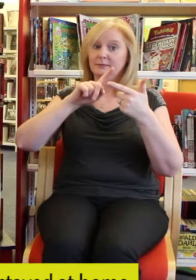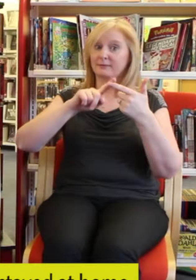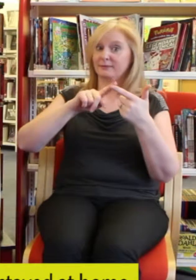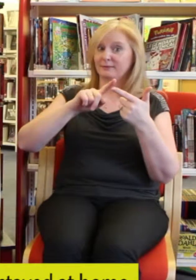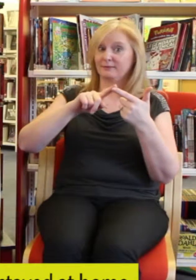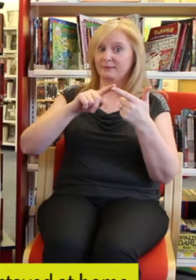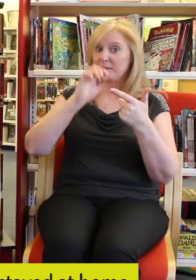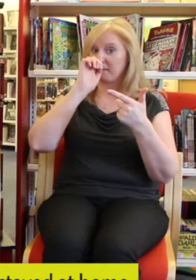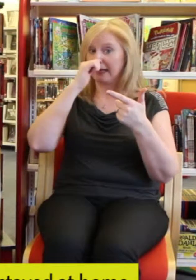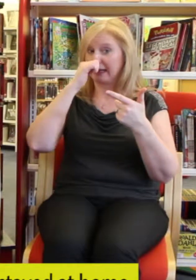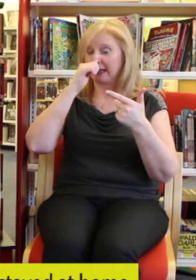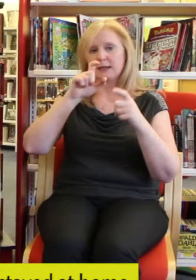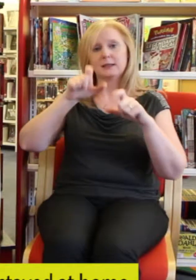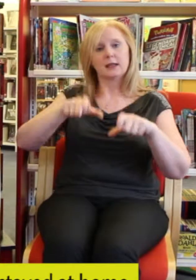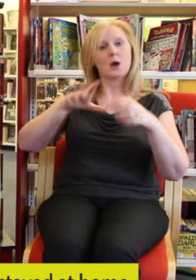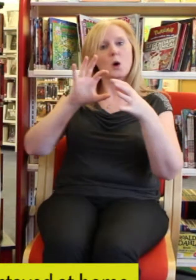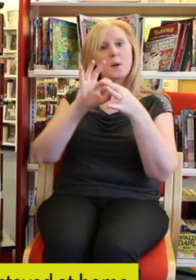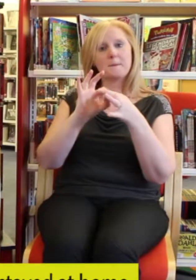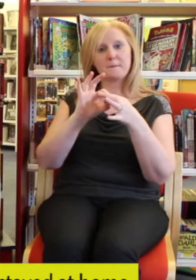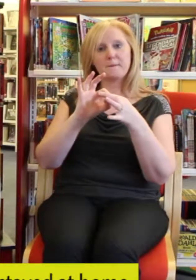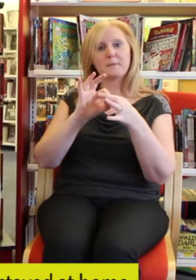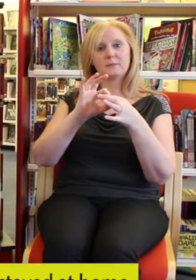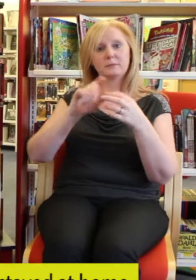This little piggy stayed at home.